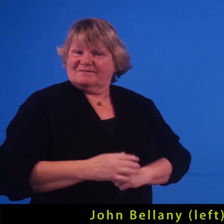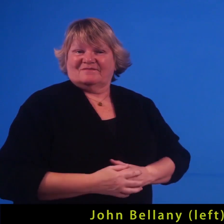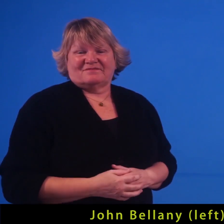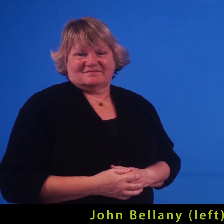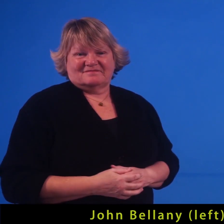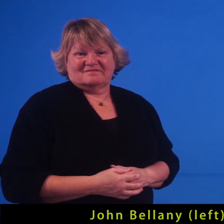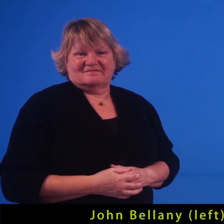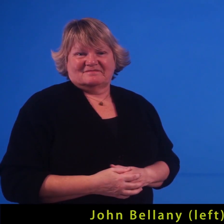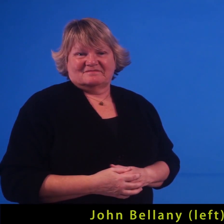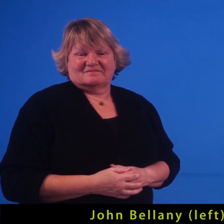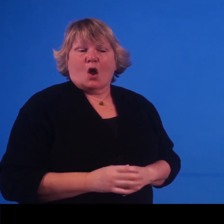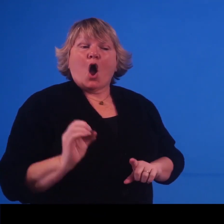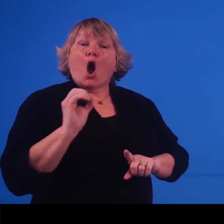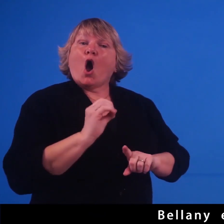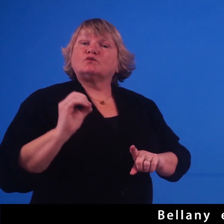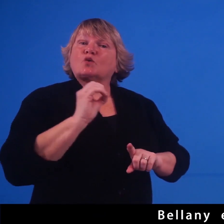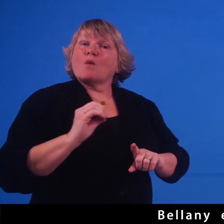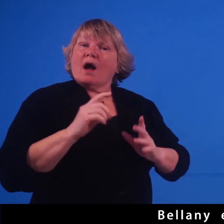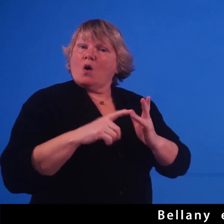1961.